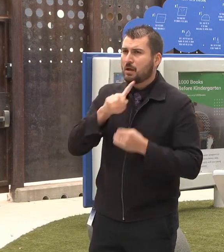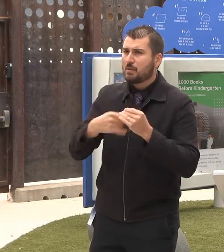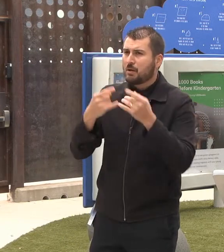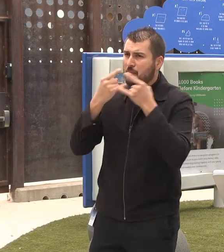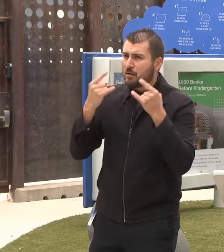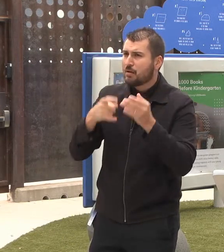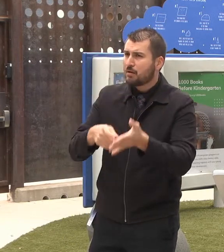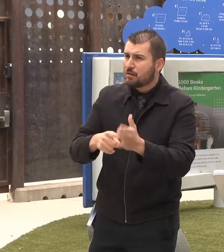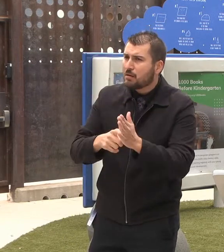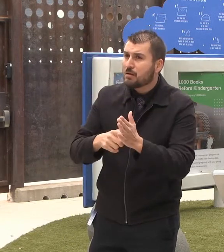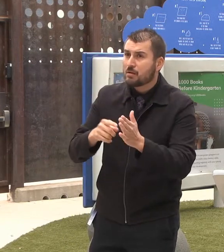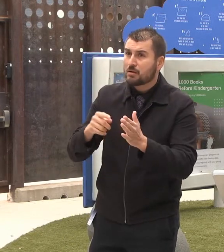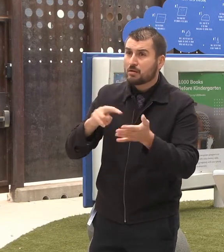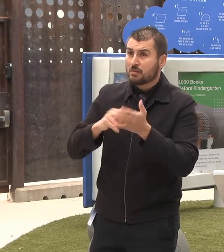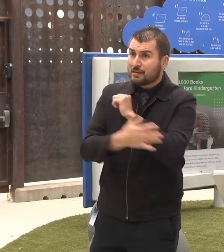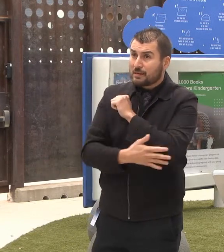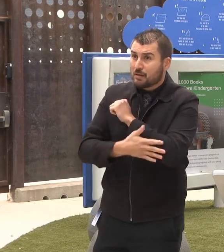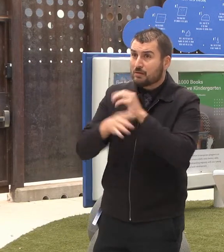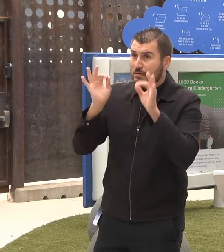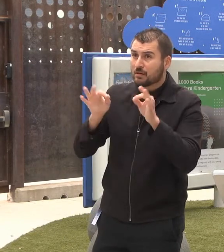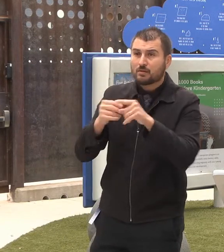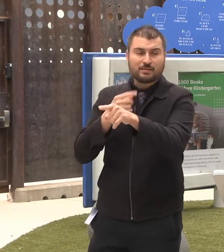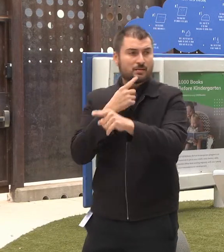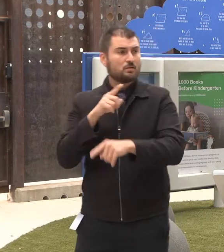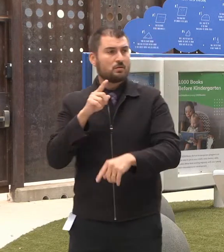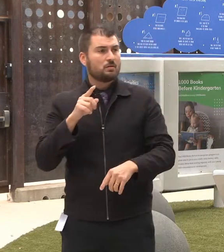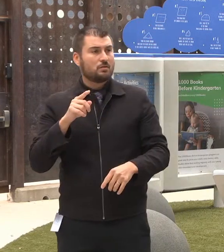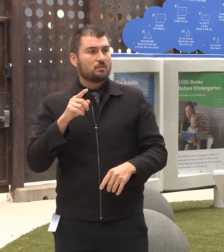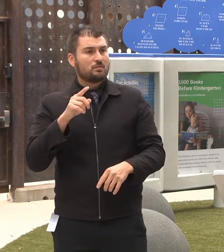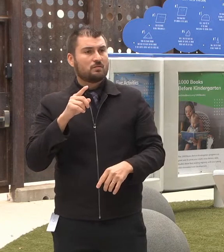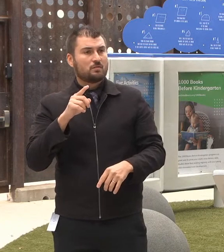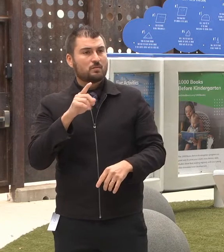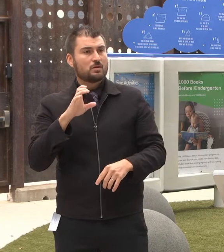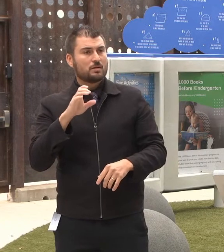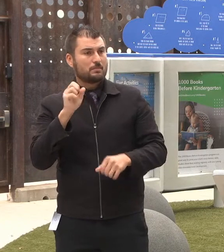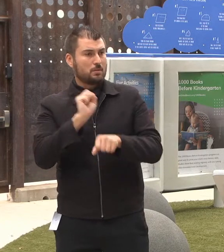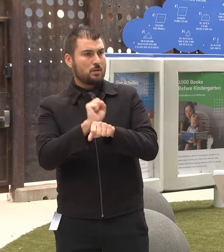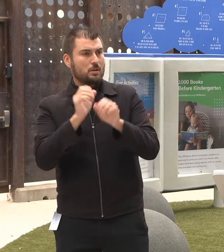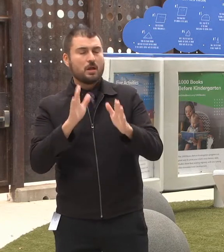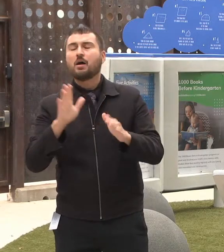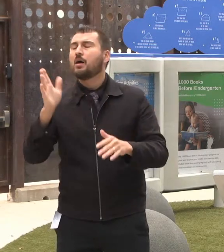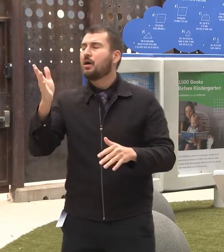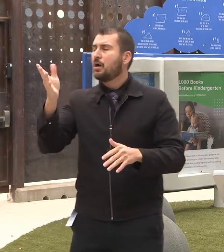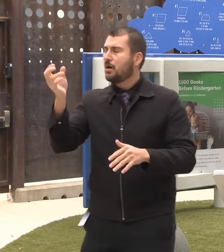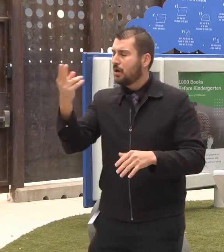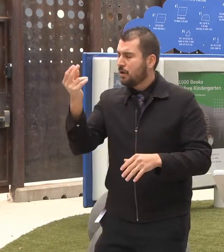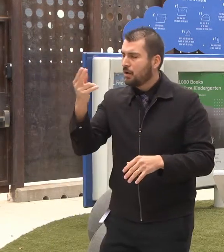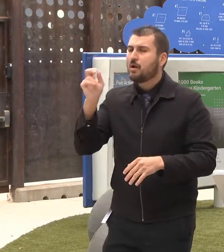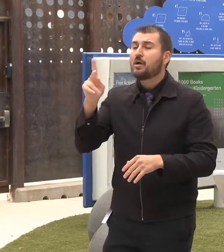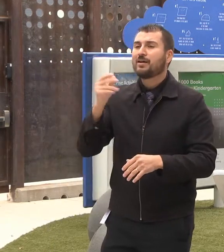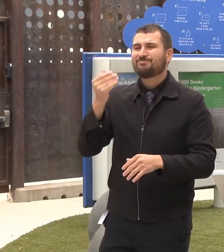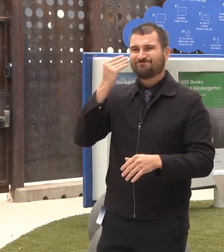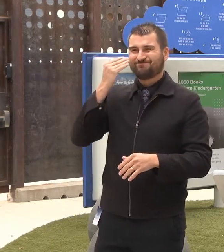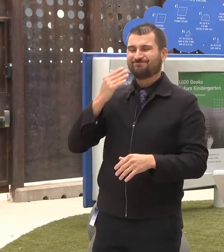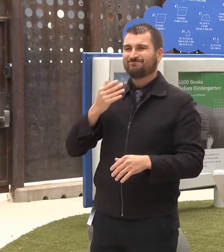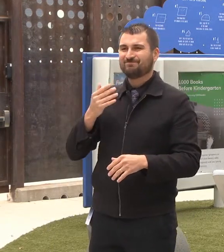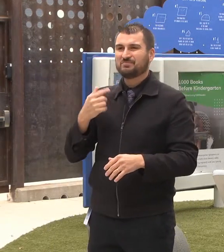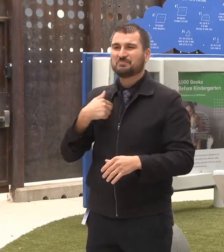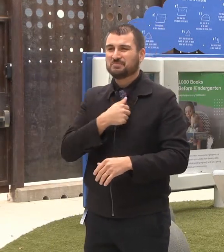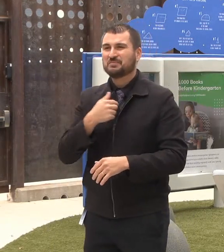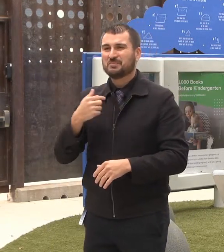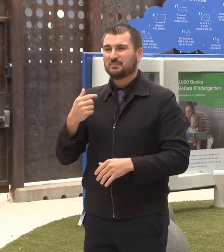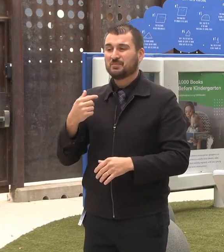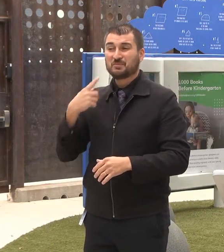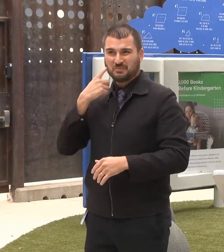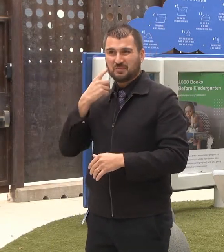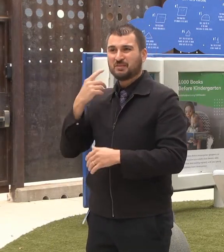mask mandate. Did the county? 100 employees. Oh, okay. So I know that we just got